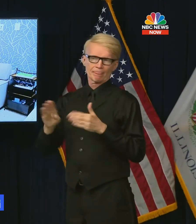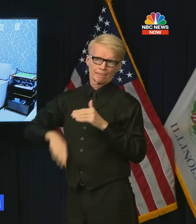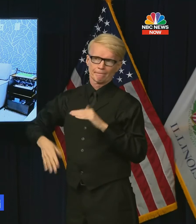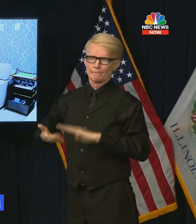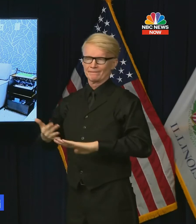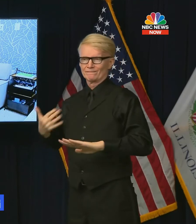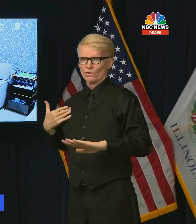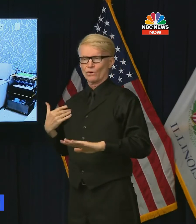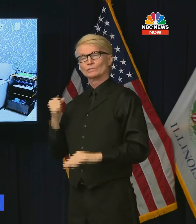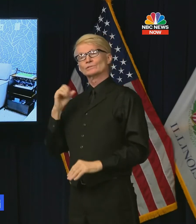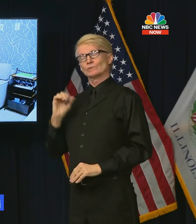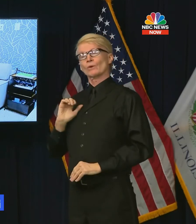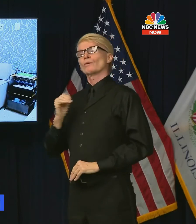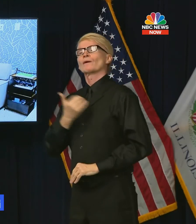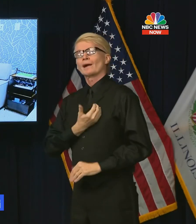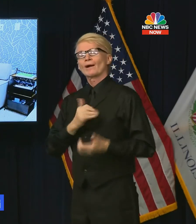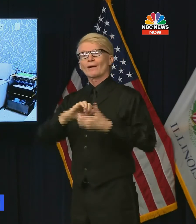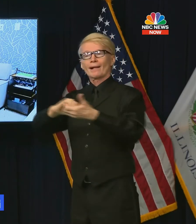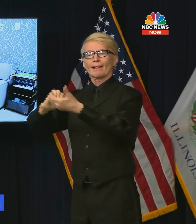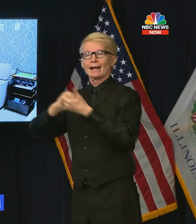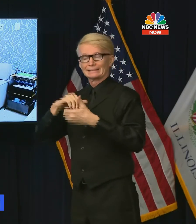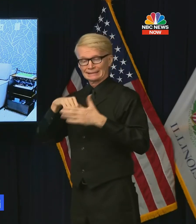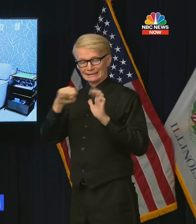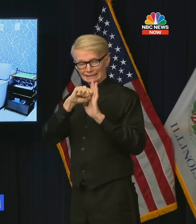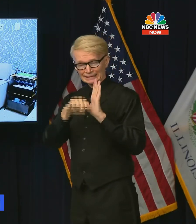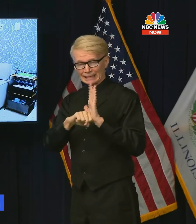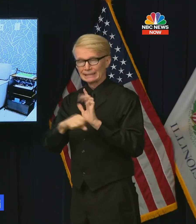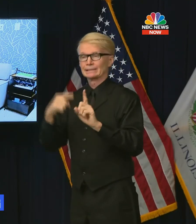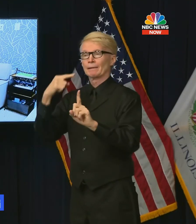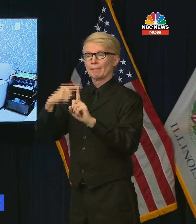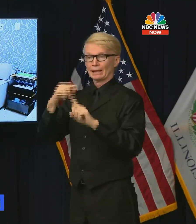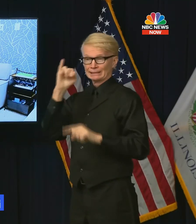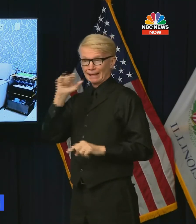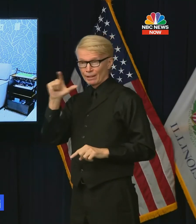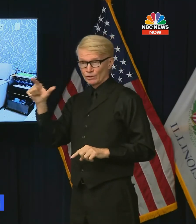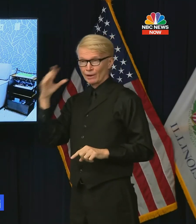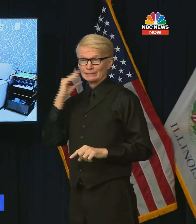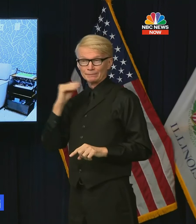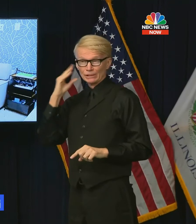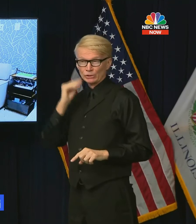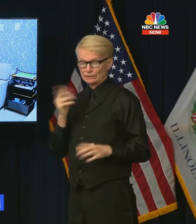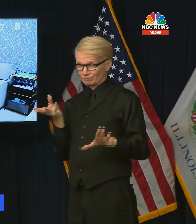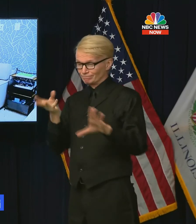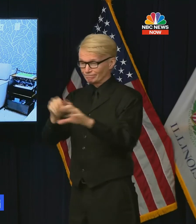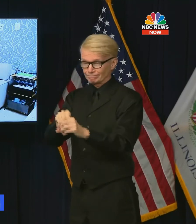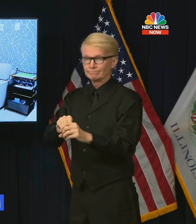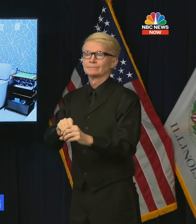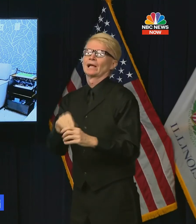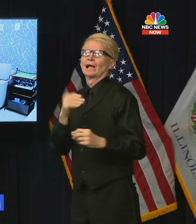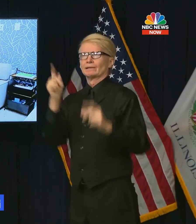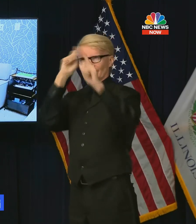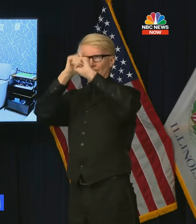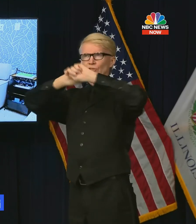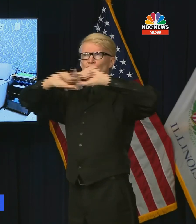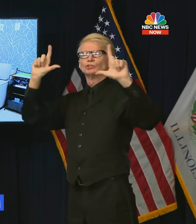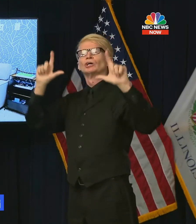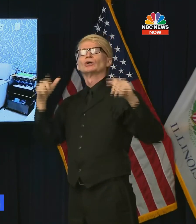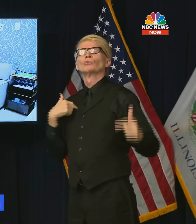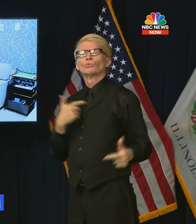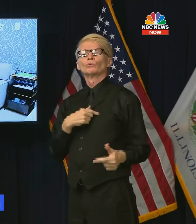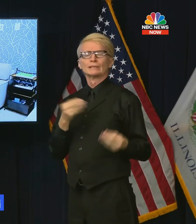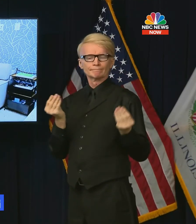Alliance is providing to industry, the partnerships that Illinois has been able to be a part of, and the vision that we've all laid out